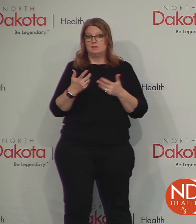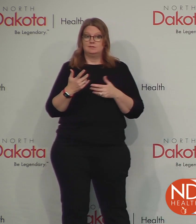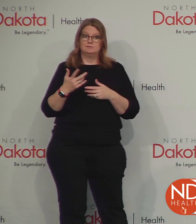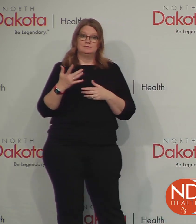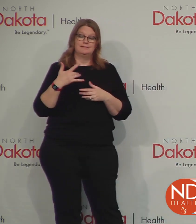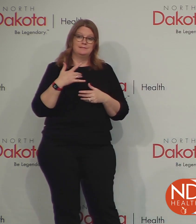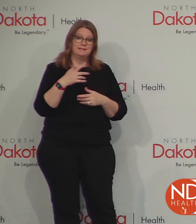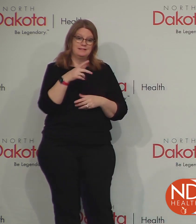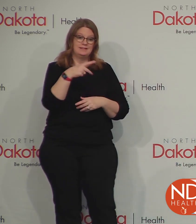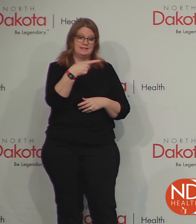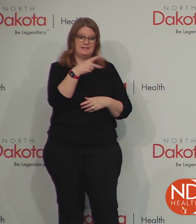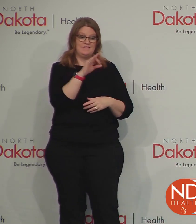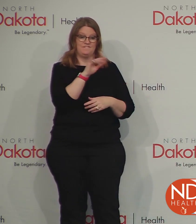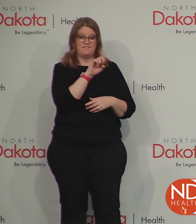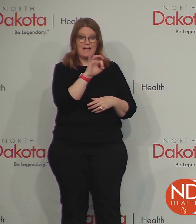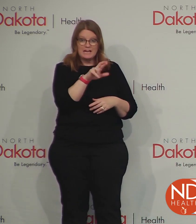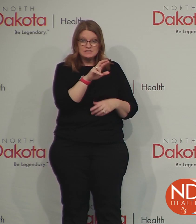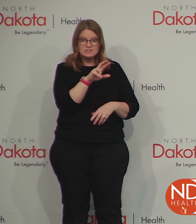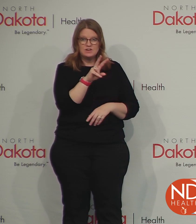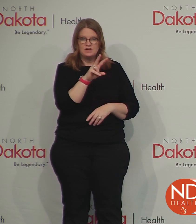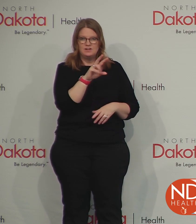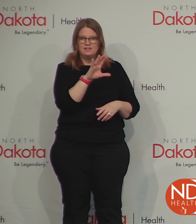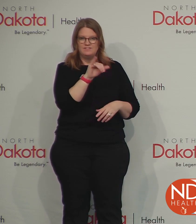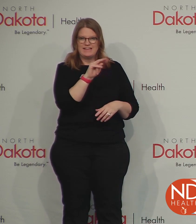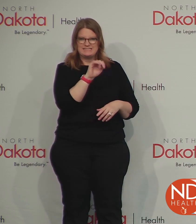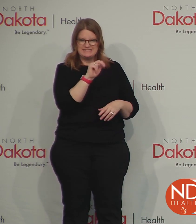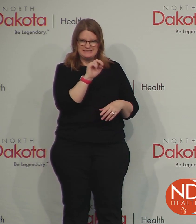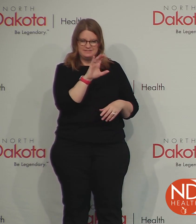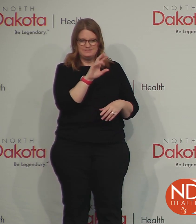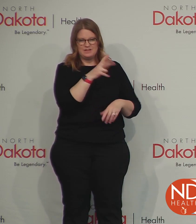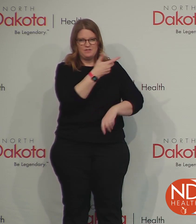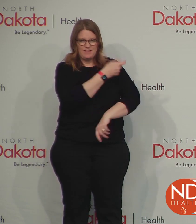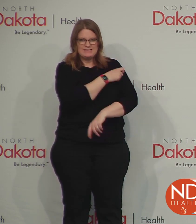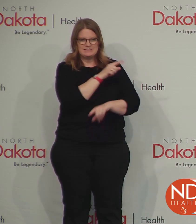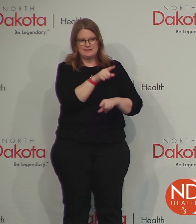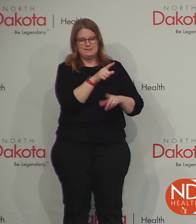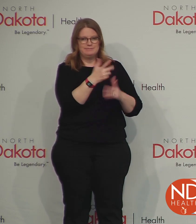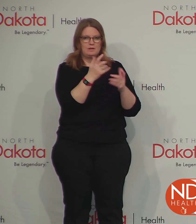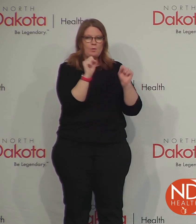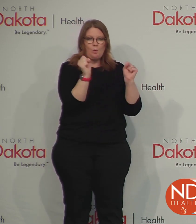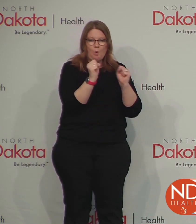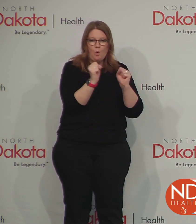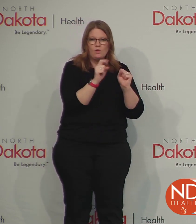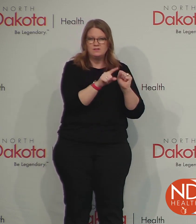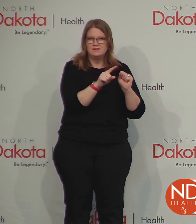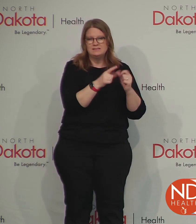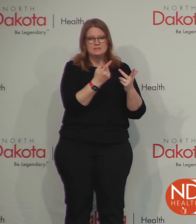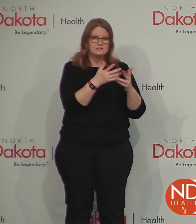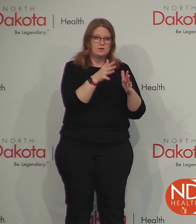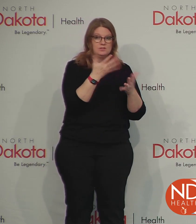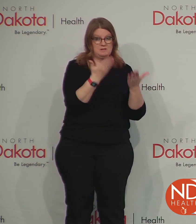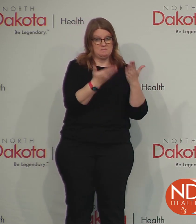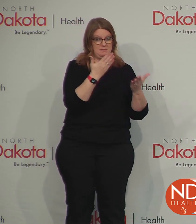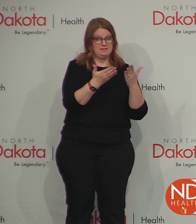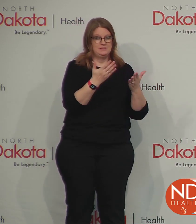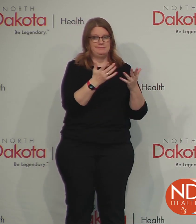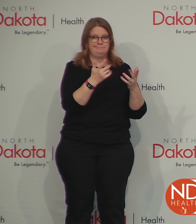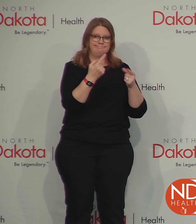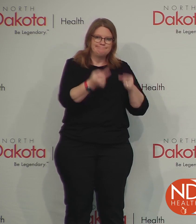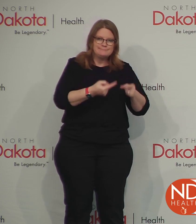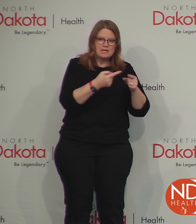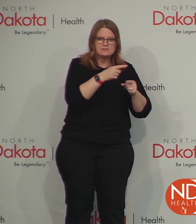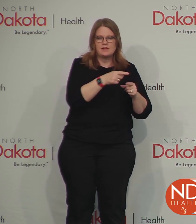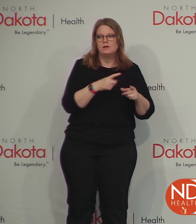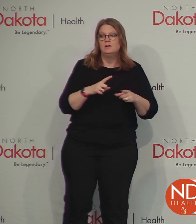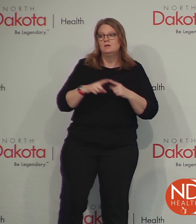vaccine. The Pfizer, we've talked about the limitations that we've had in the past with the ultra cold chain. But I